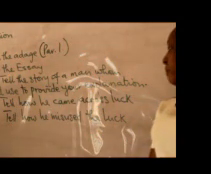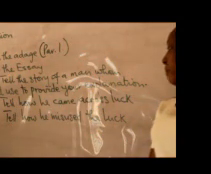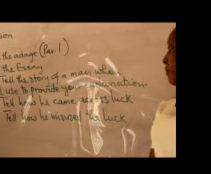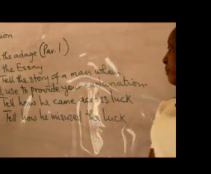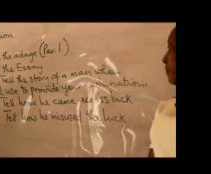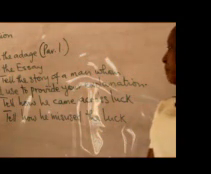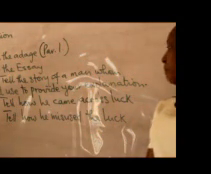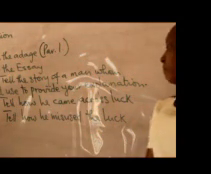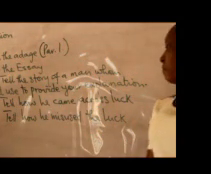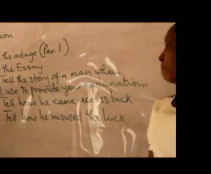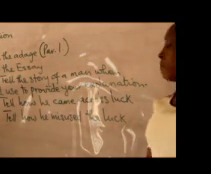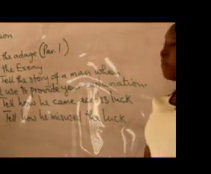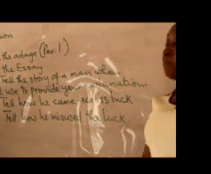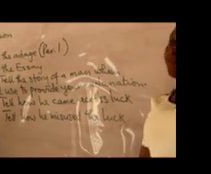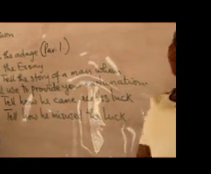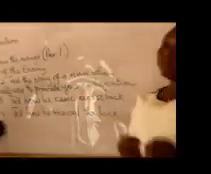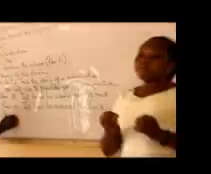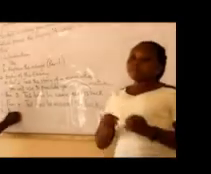discuss the lesson